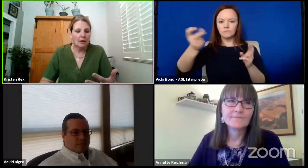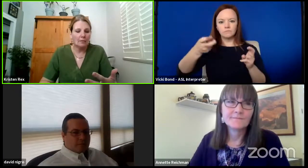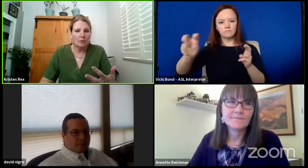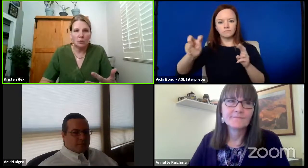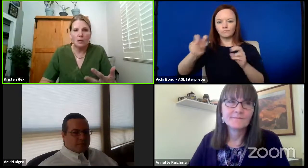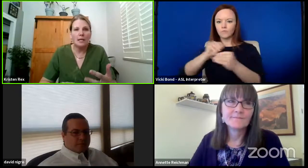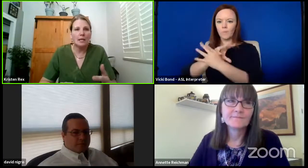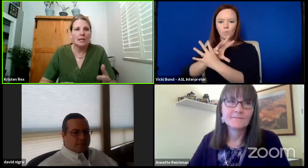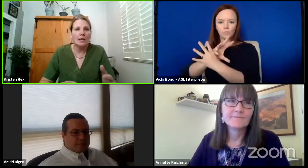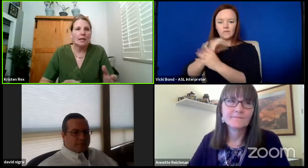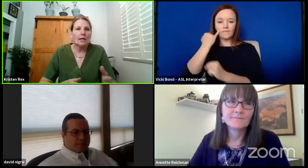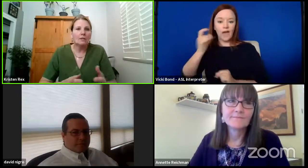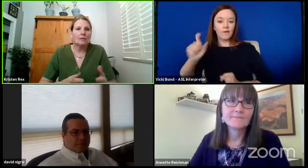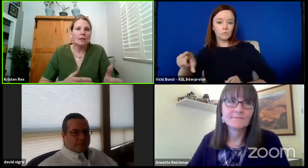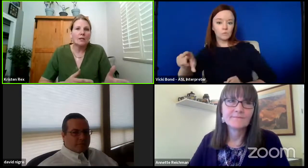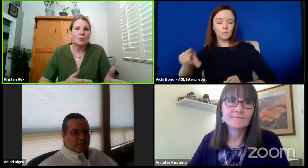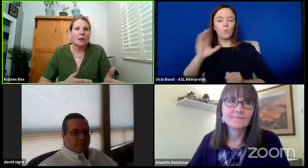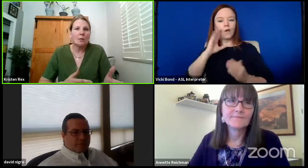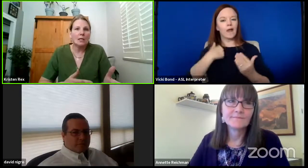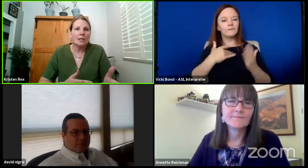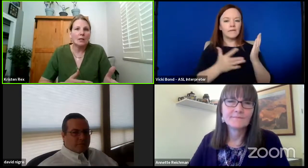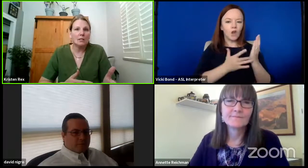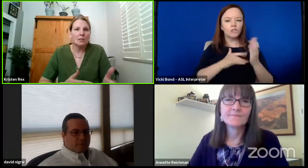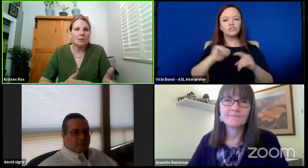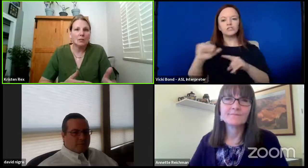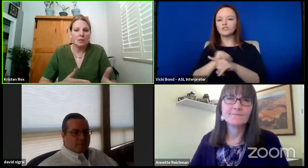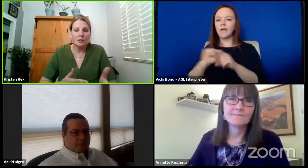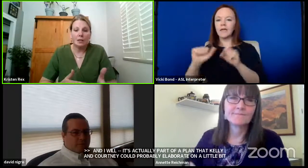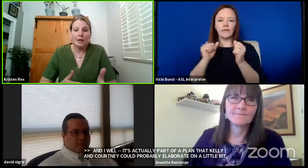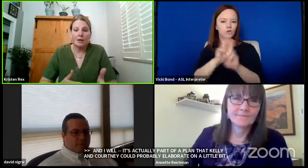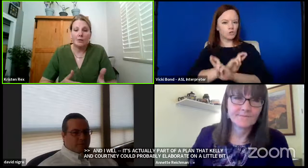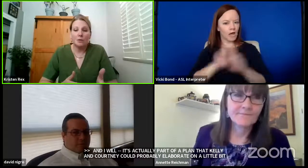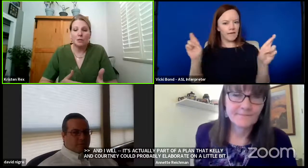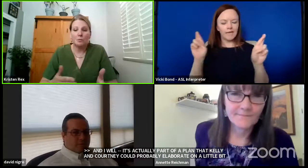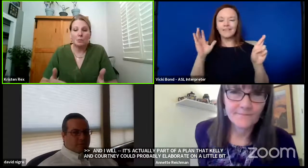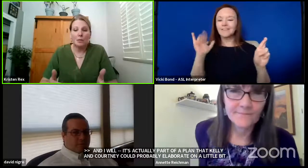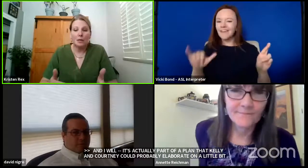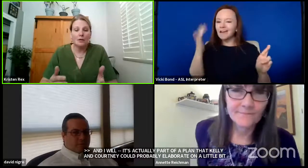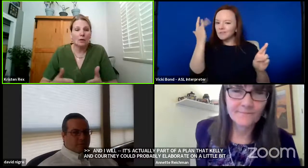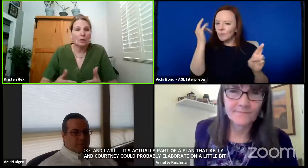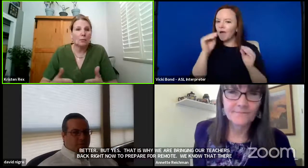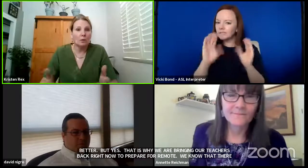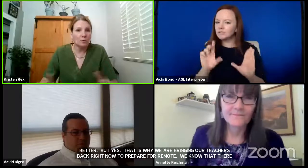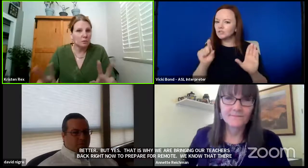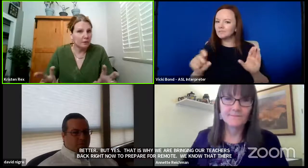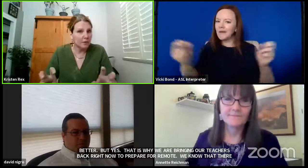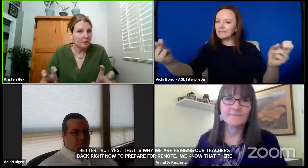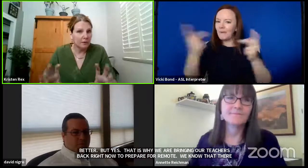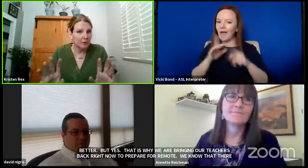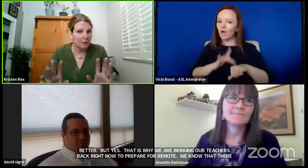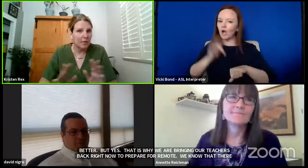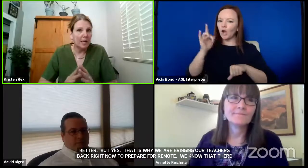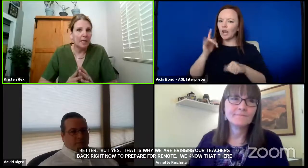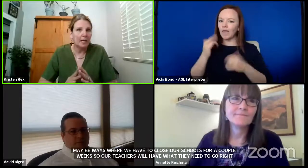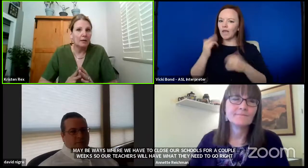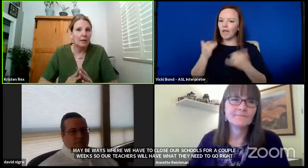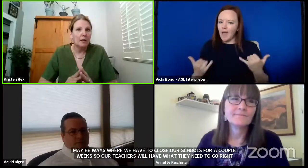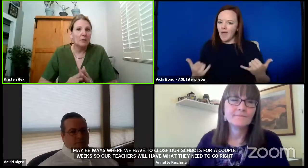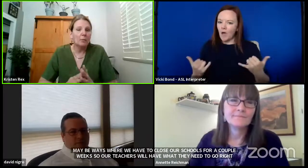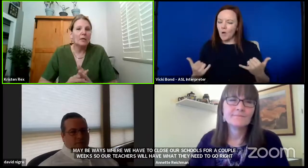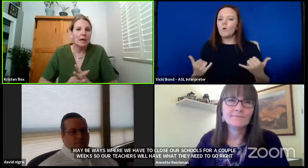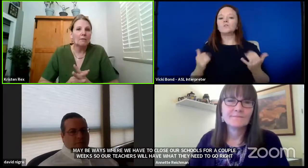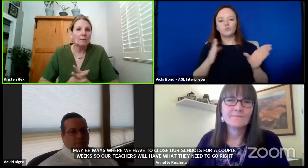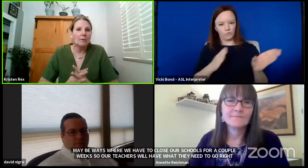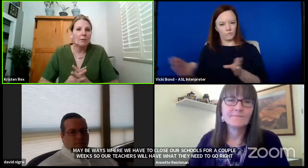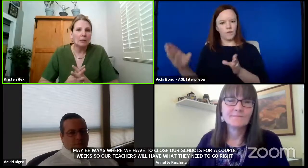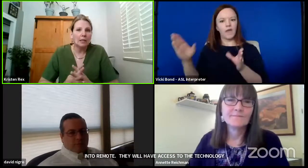will have the training. And so that's why we need our teachers here now to prepare to open up schools safely when we can,